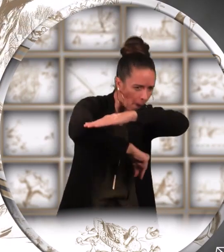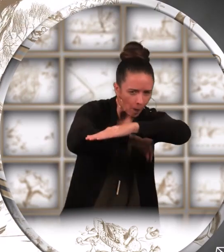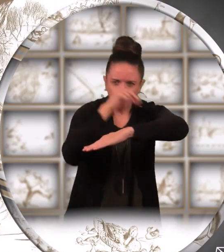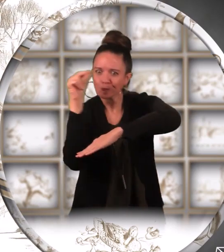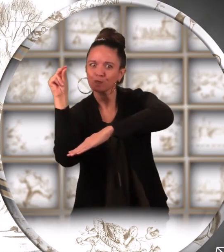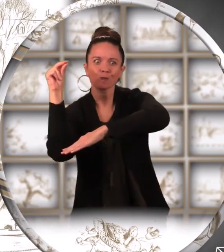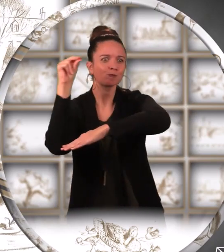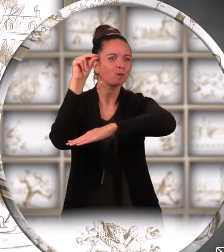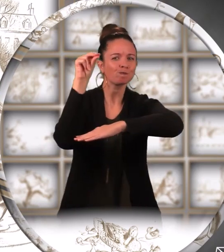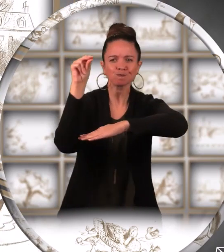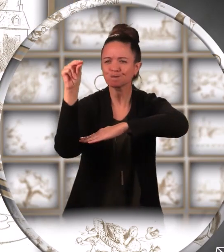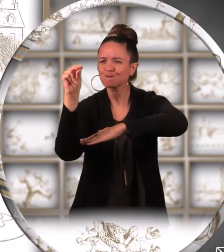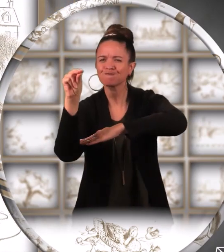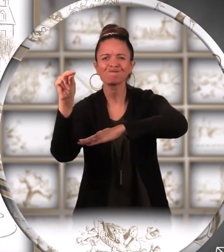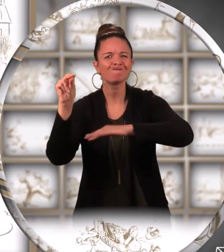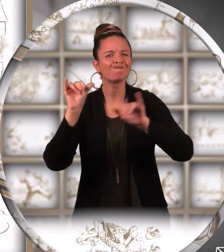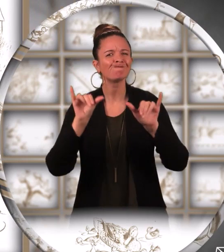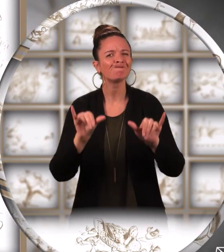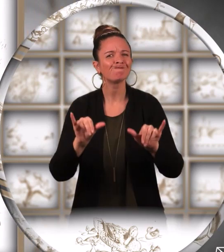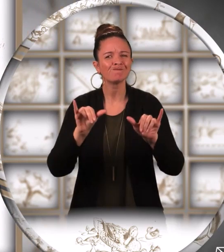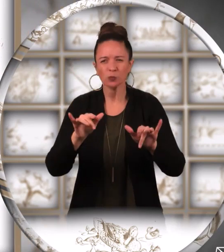But they didn't find much.